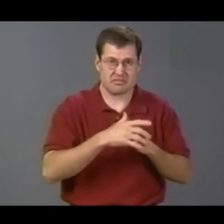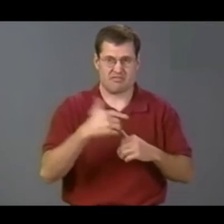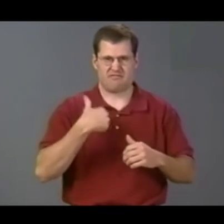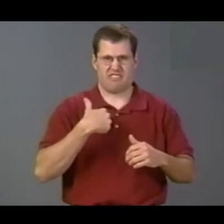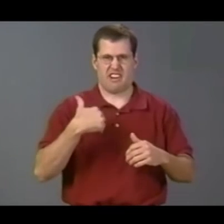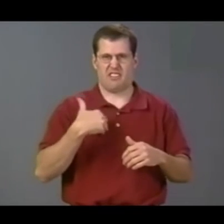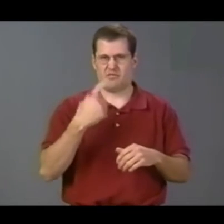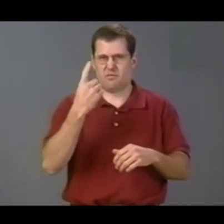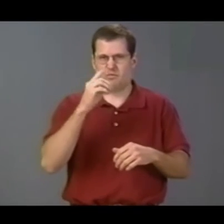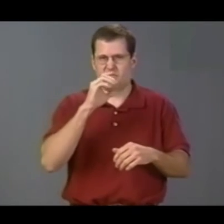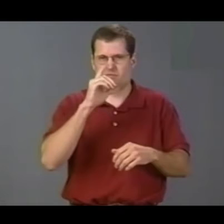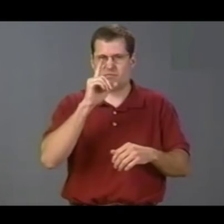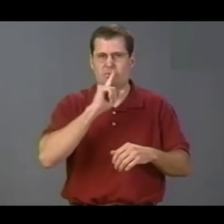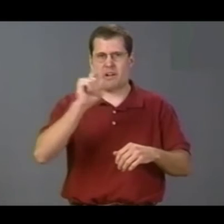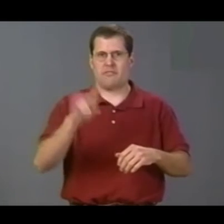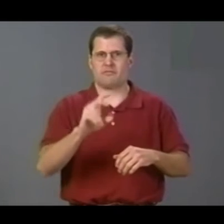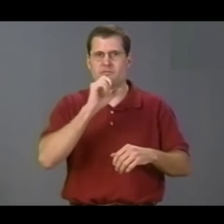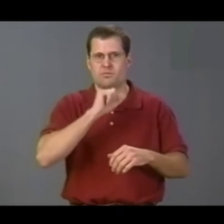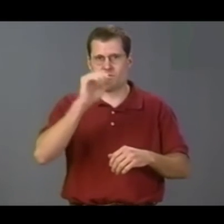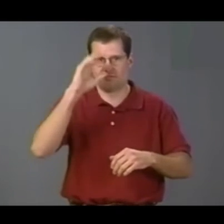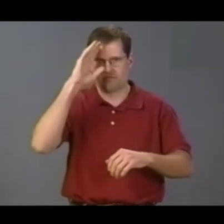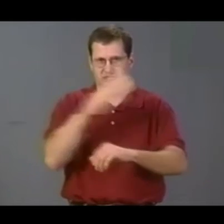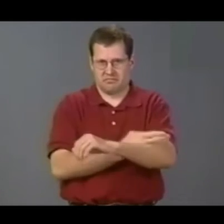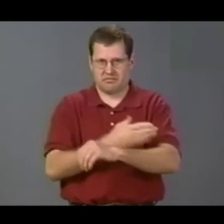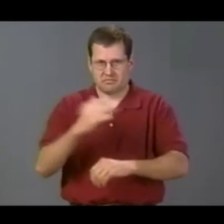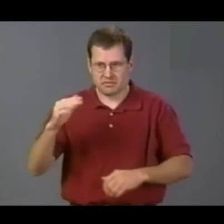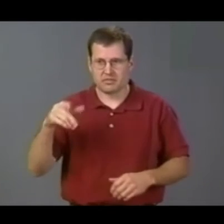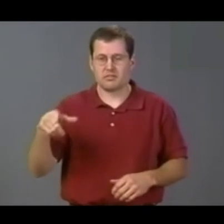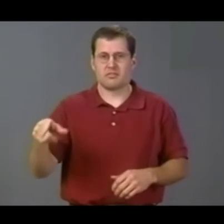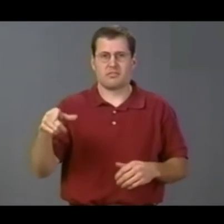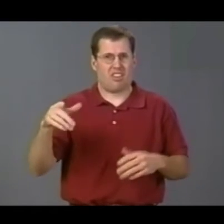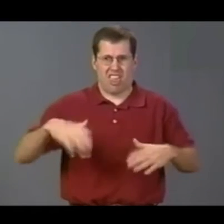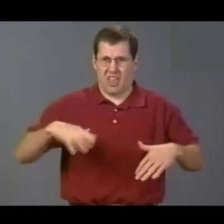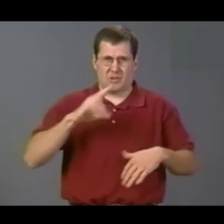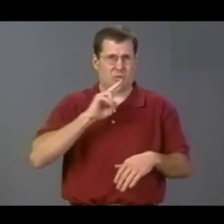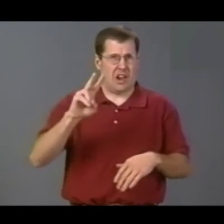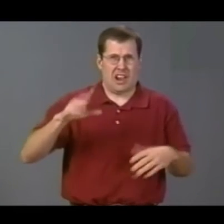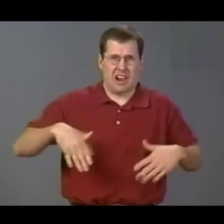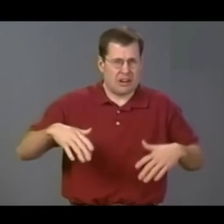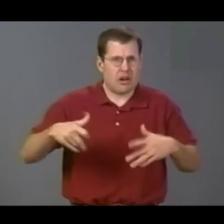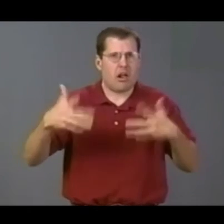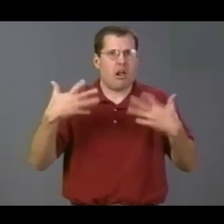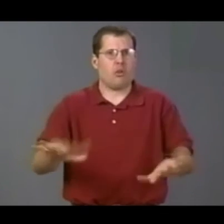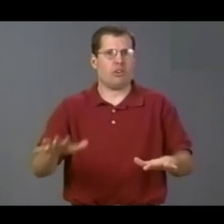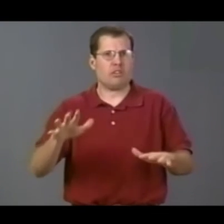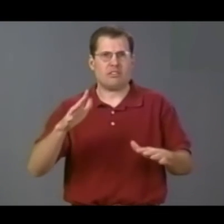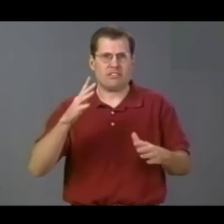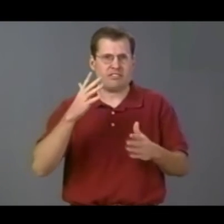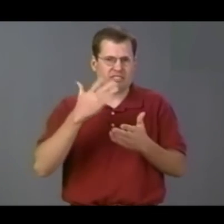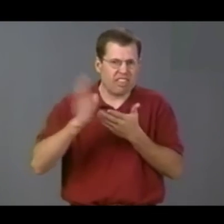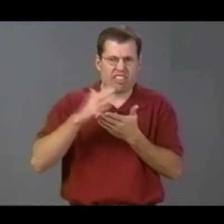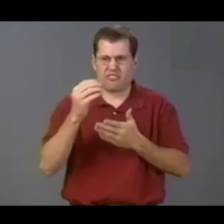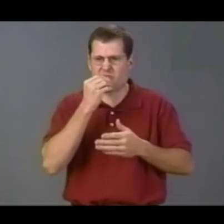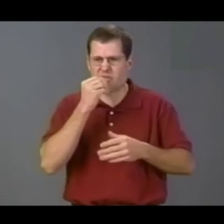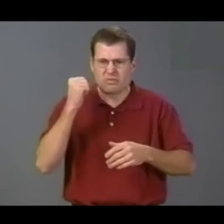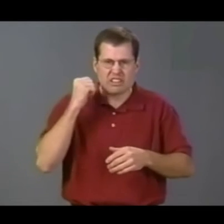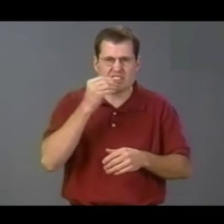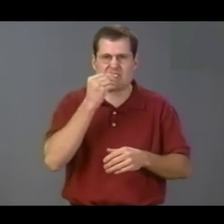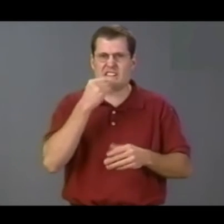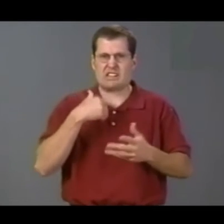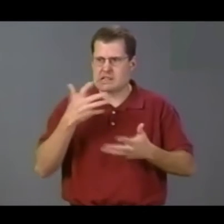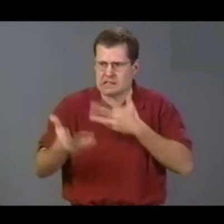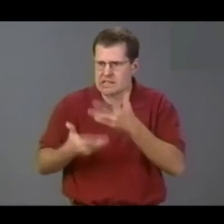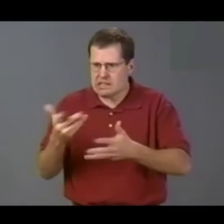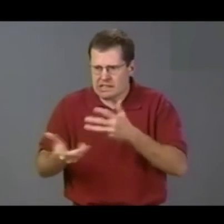eater. No matter what I give him, he doesn't want to eat anything. It's tough. I